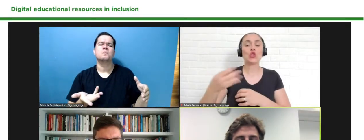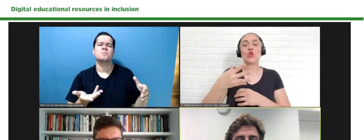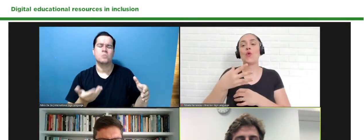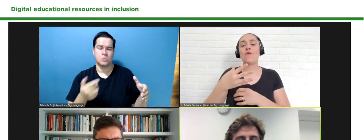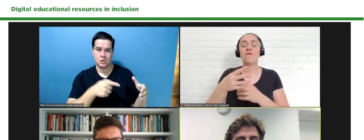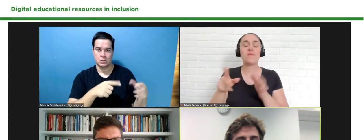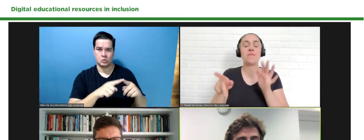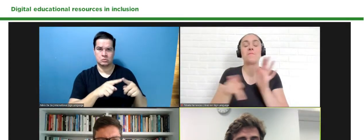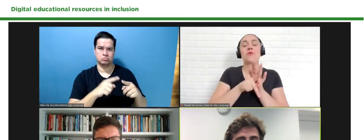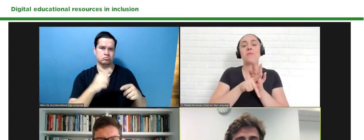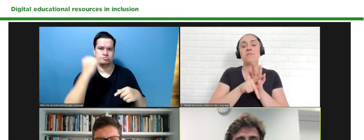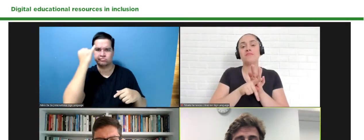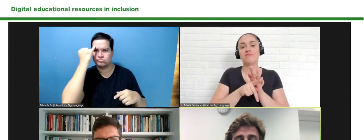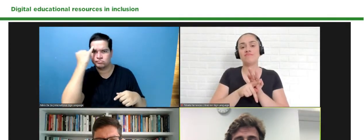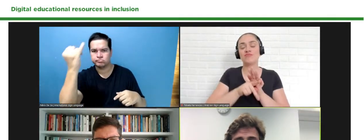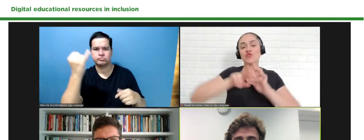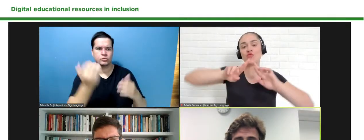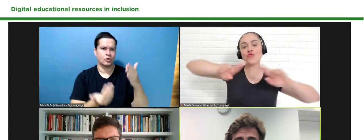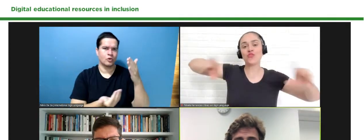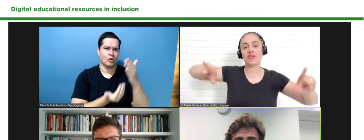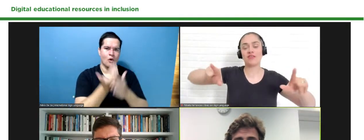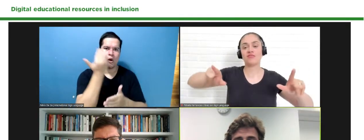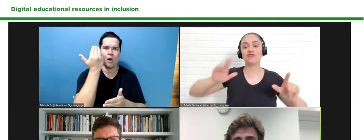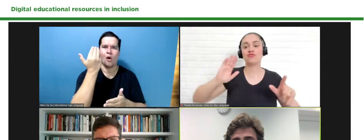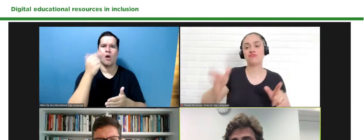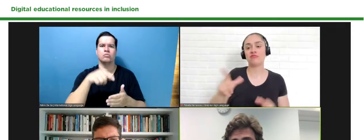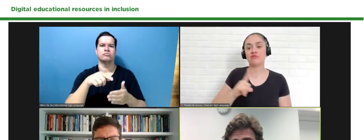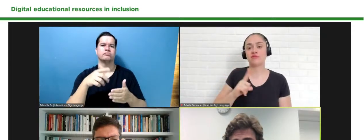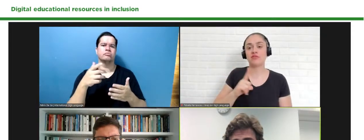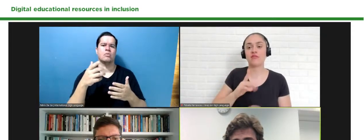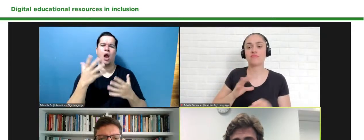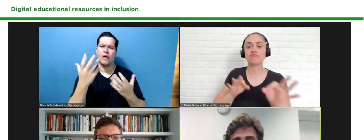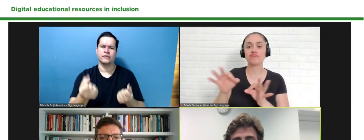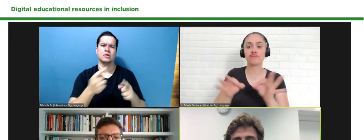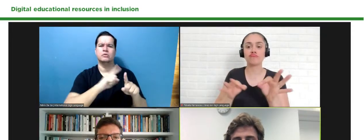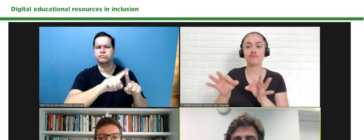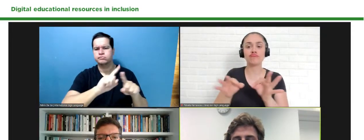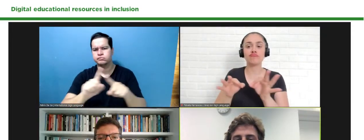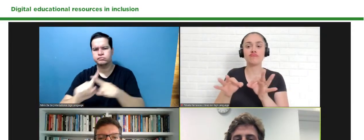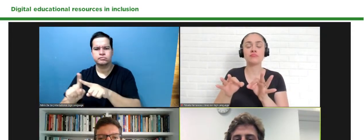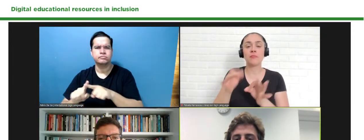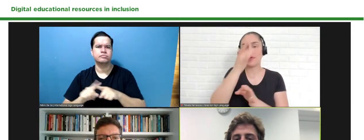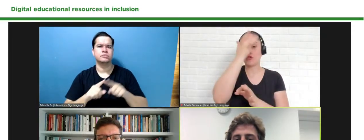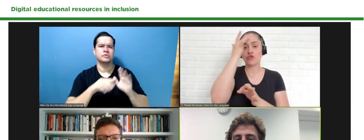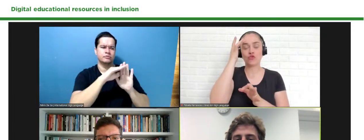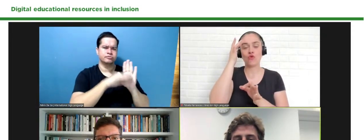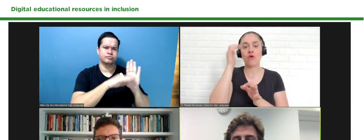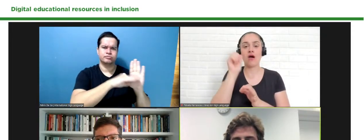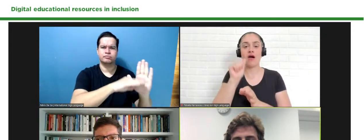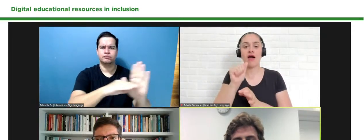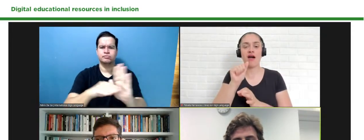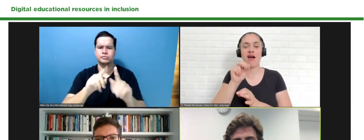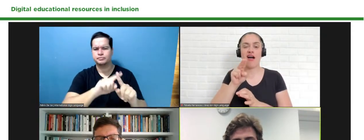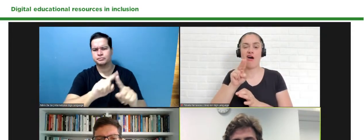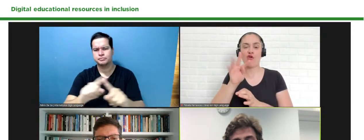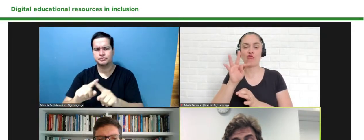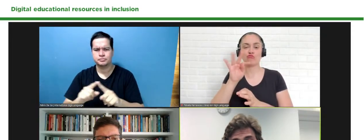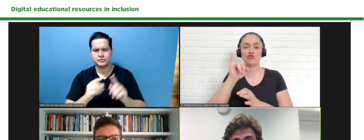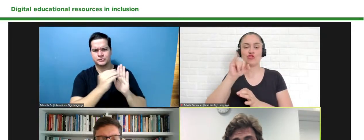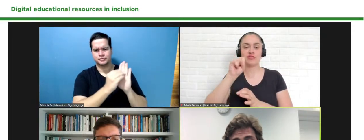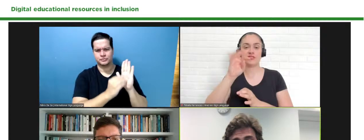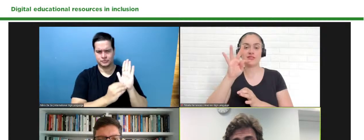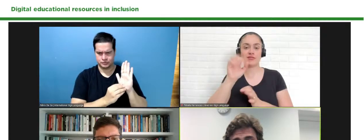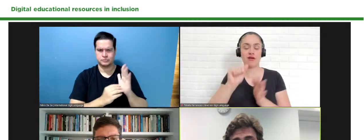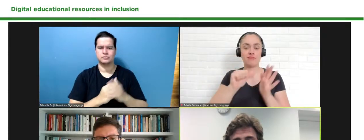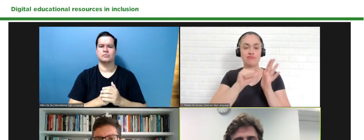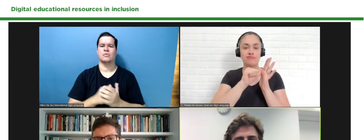like online job platforms or employment programs for people with autism. But communities can span all types of topics and